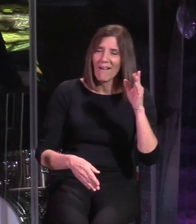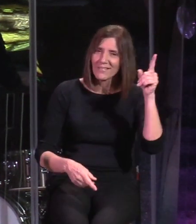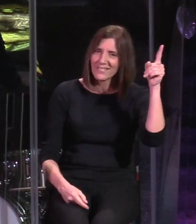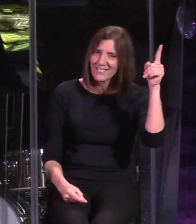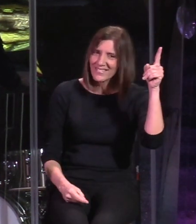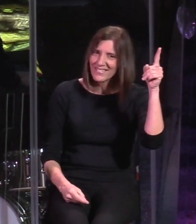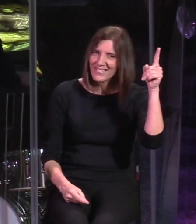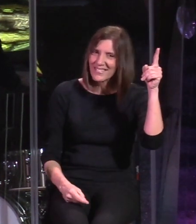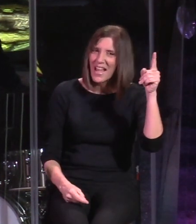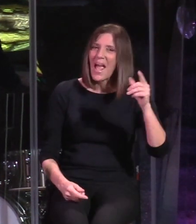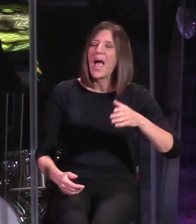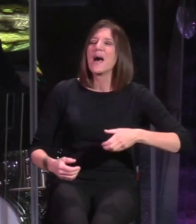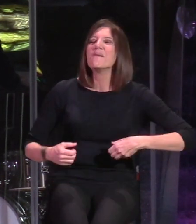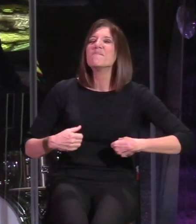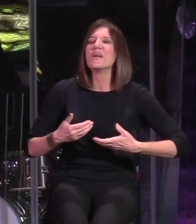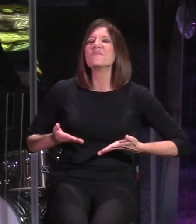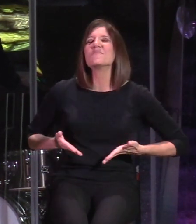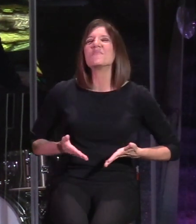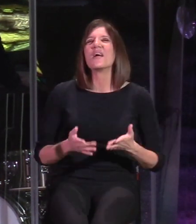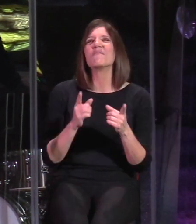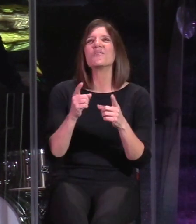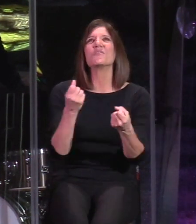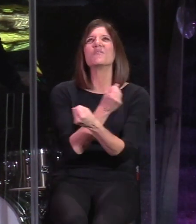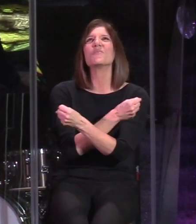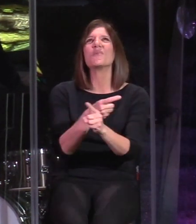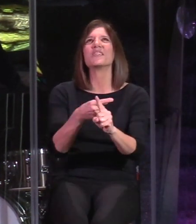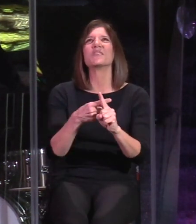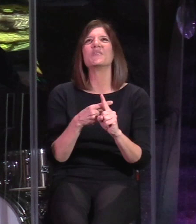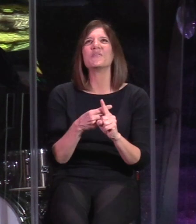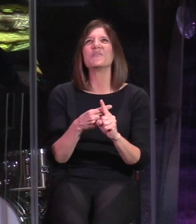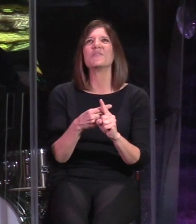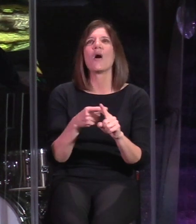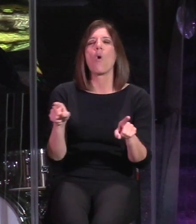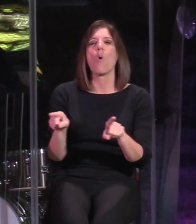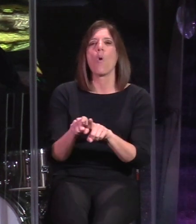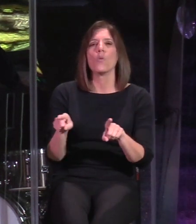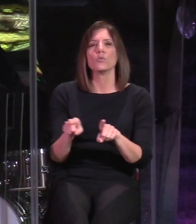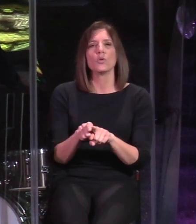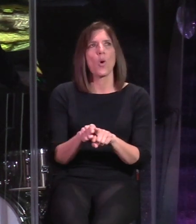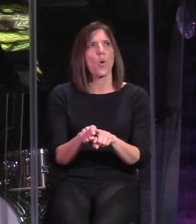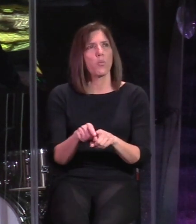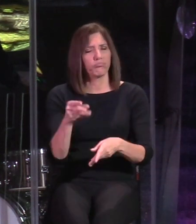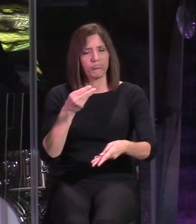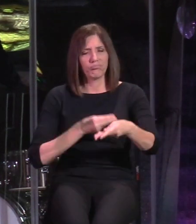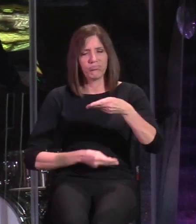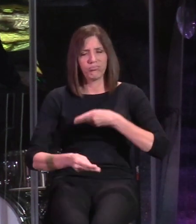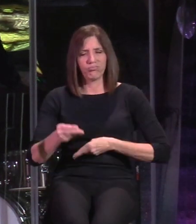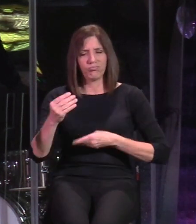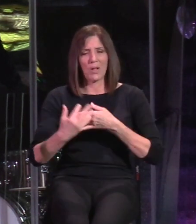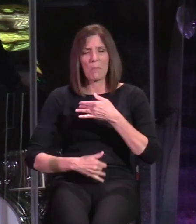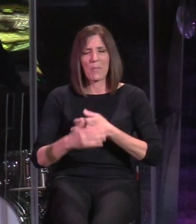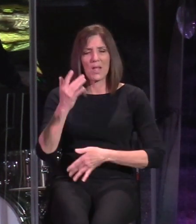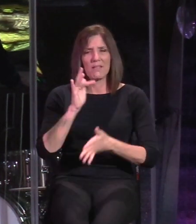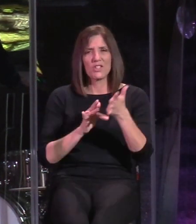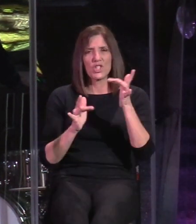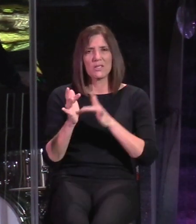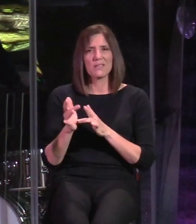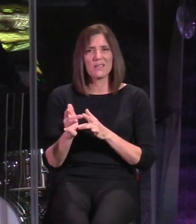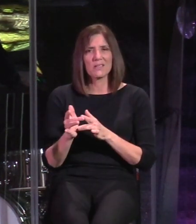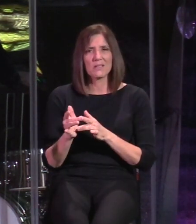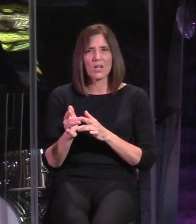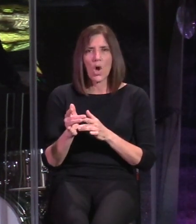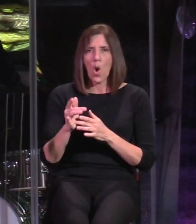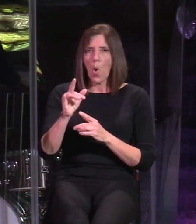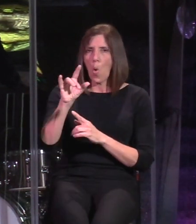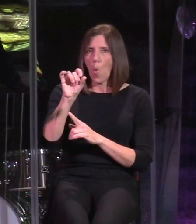But God has made a way for you to be rescued and redeemed. He did it by the once for